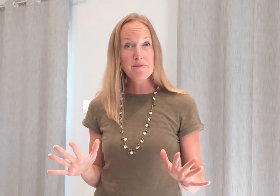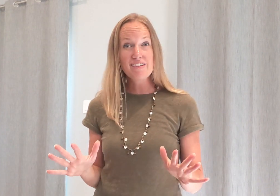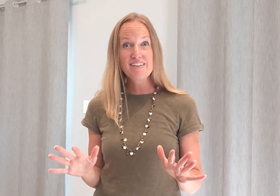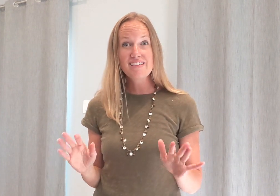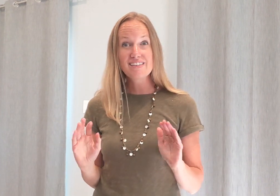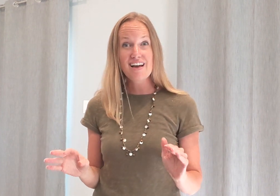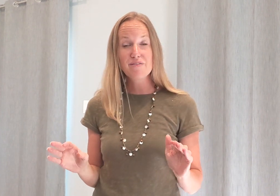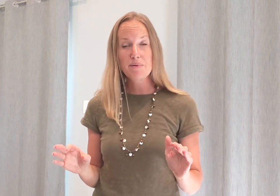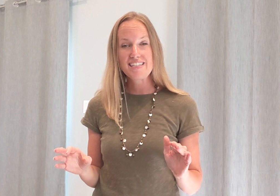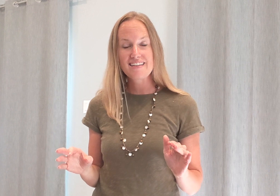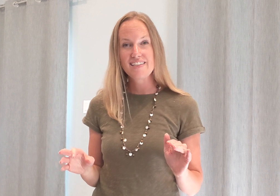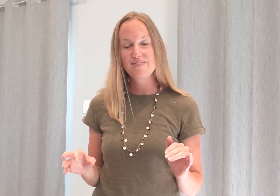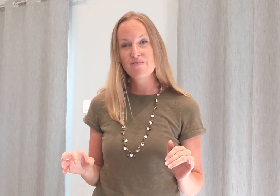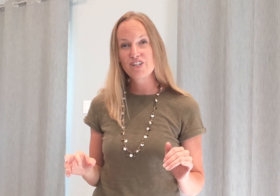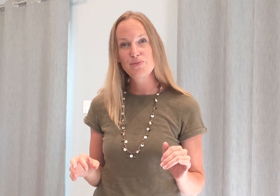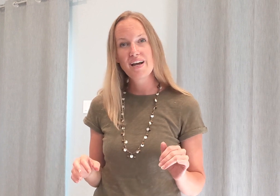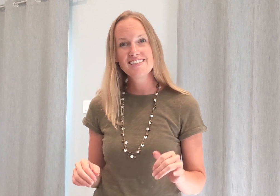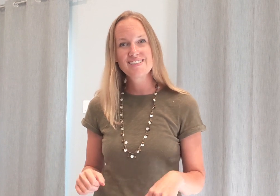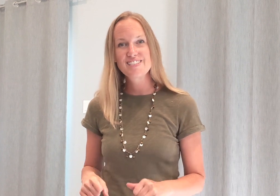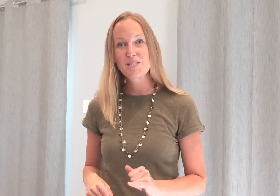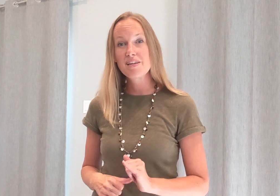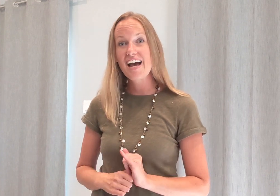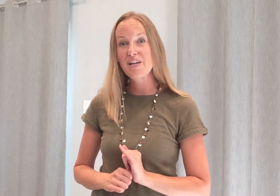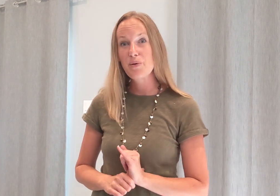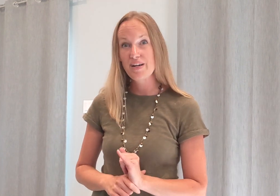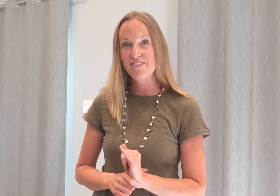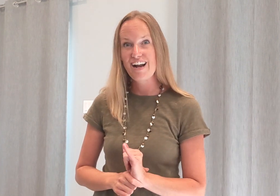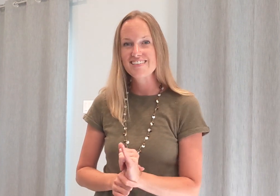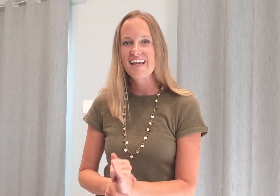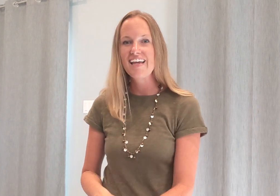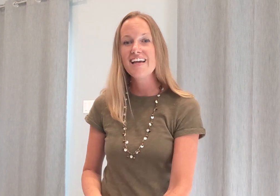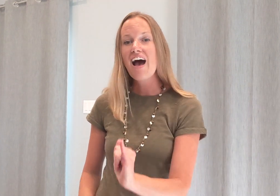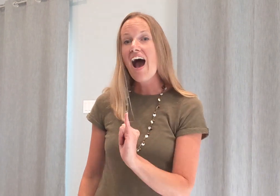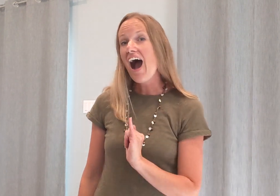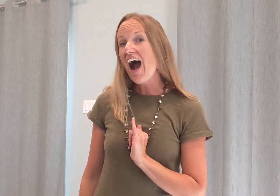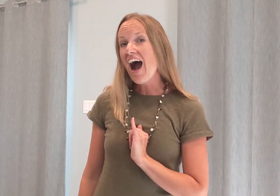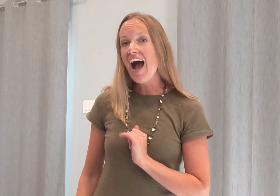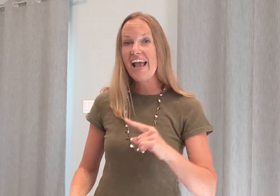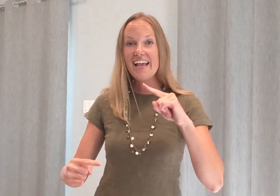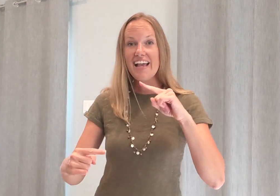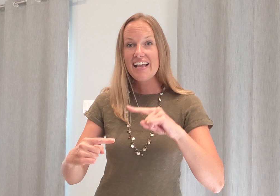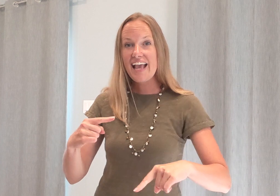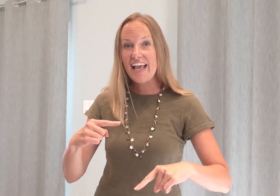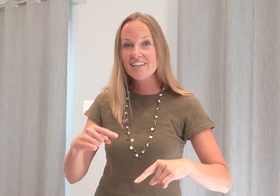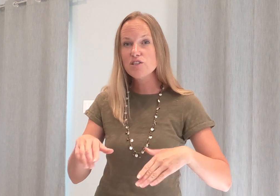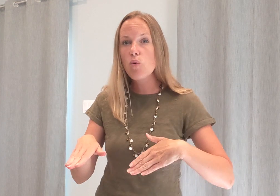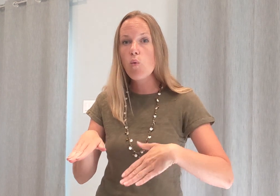similar, there's a lot of repeat signs from verse 1, so it should be kind of quicker for us, okay? I can't